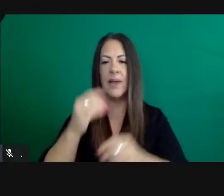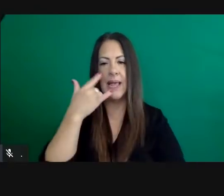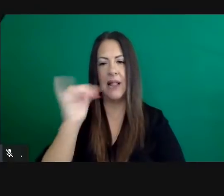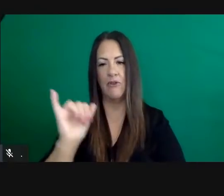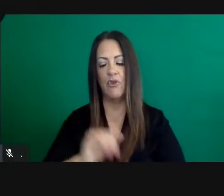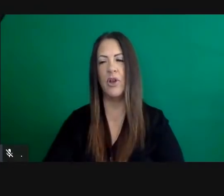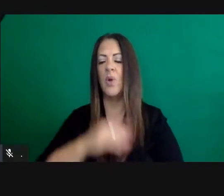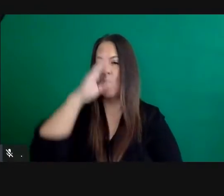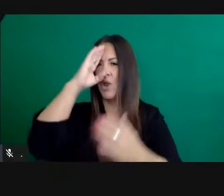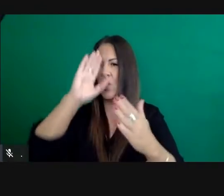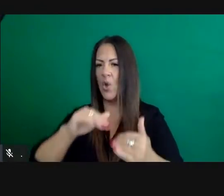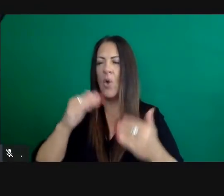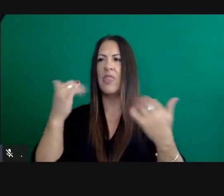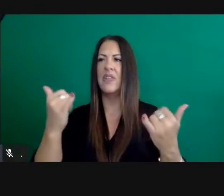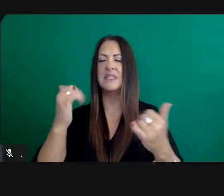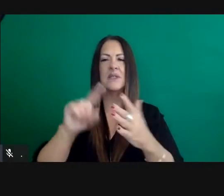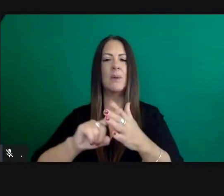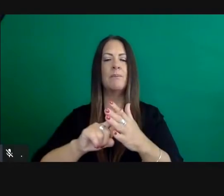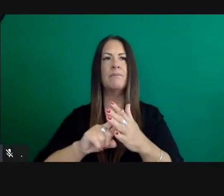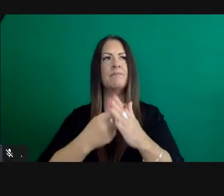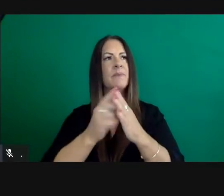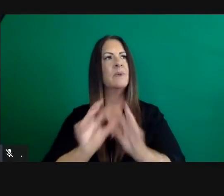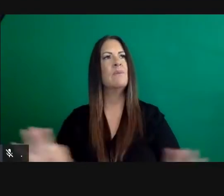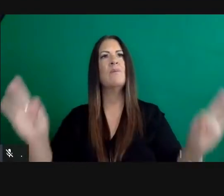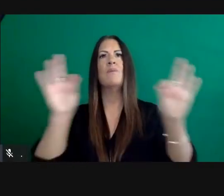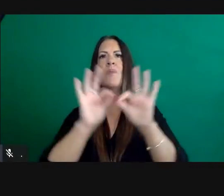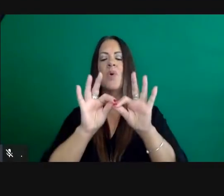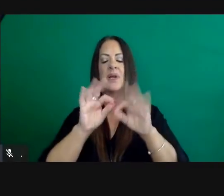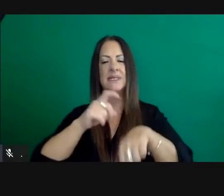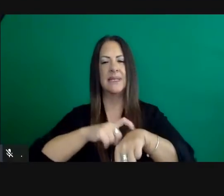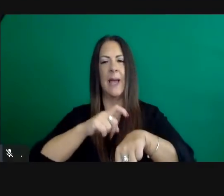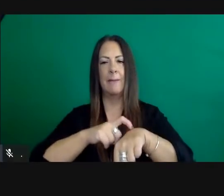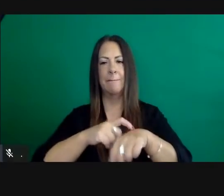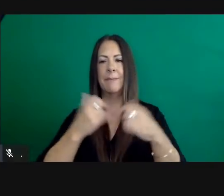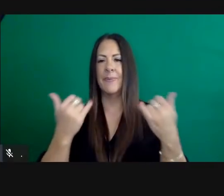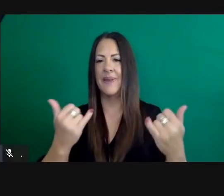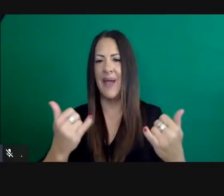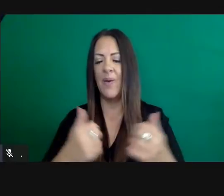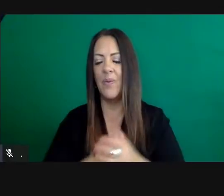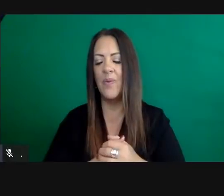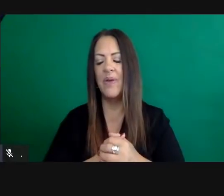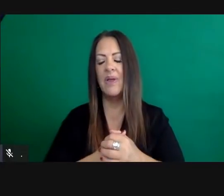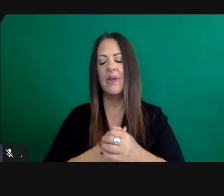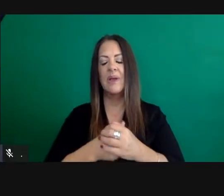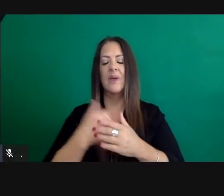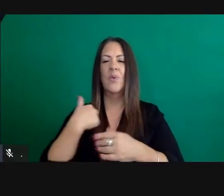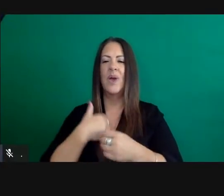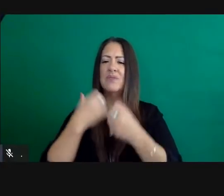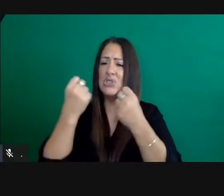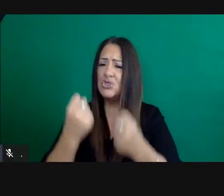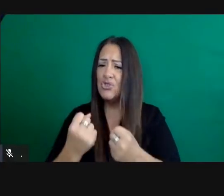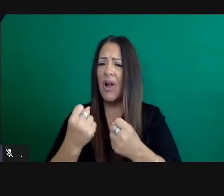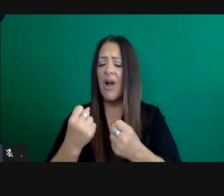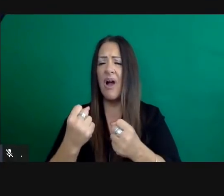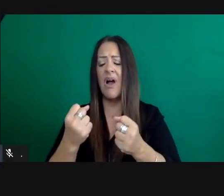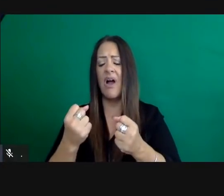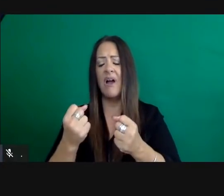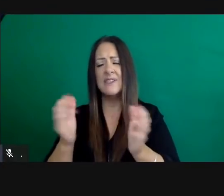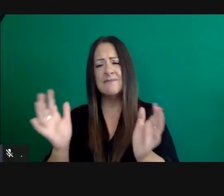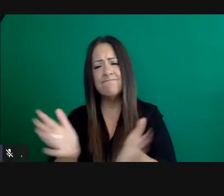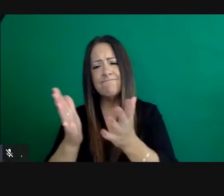an important season and time. So the strong recommendation that discourages trick-or-treating